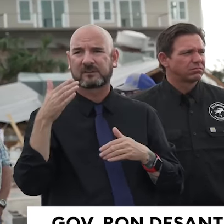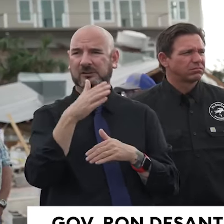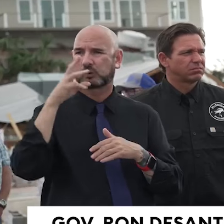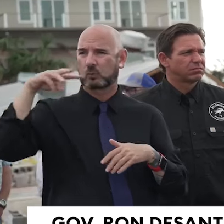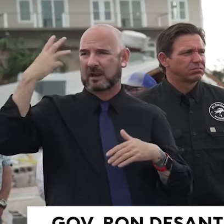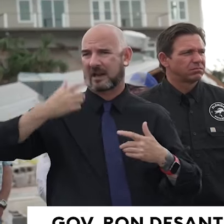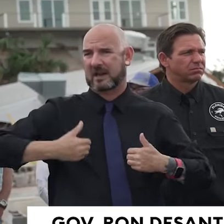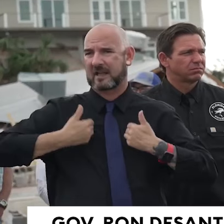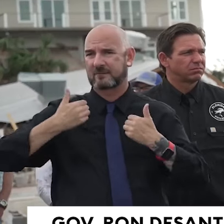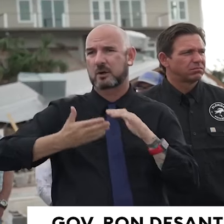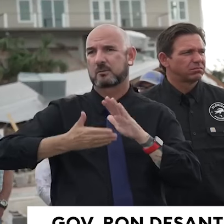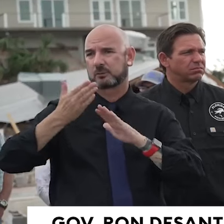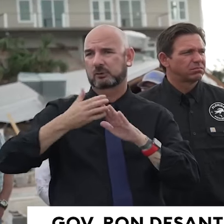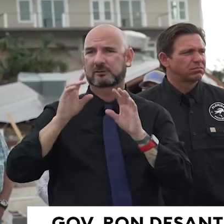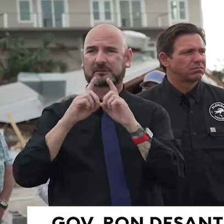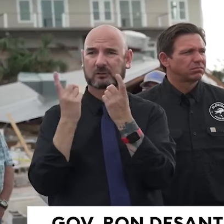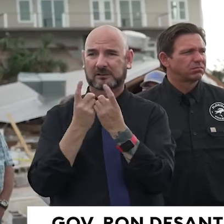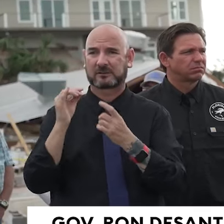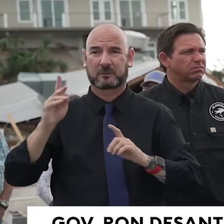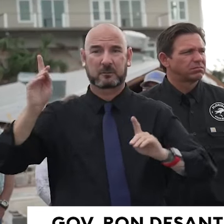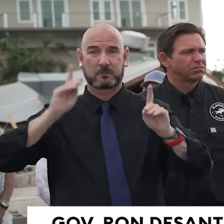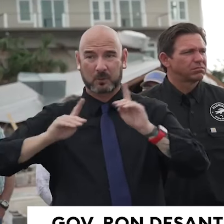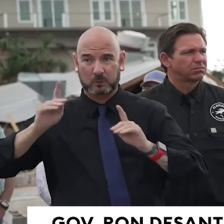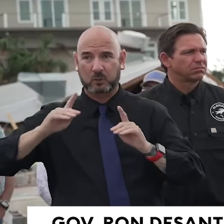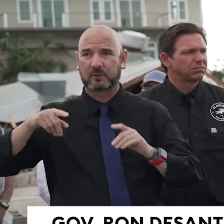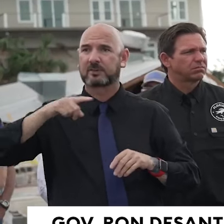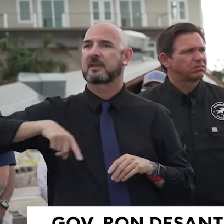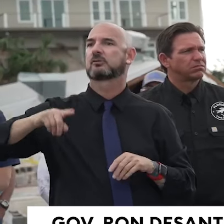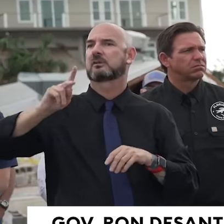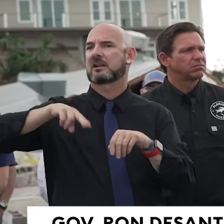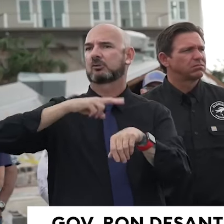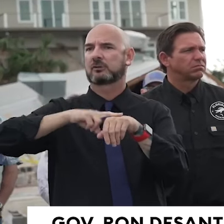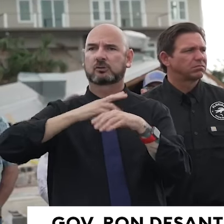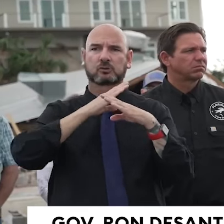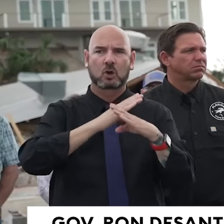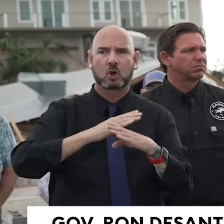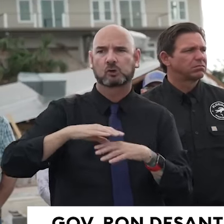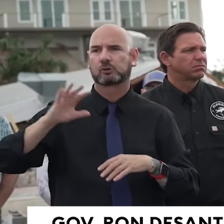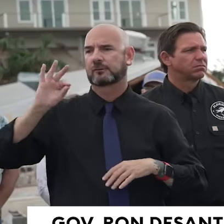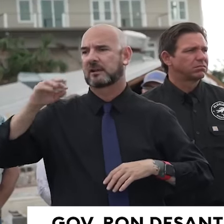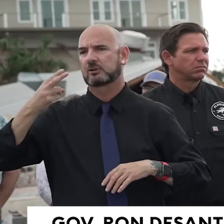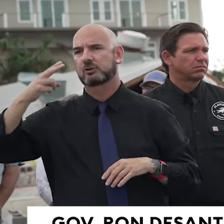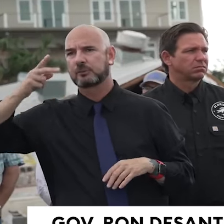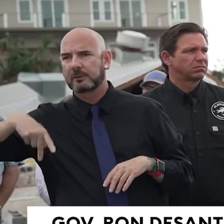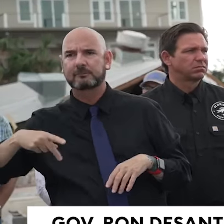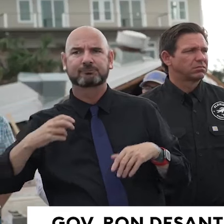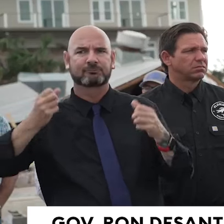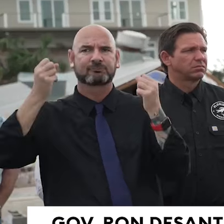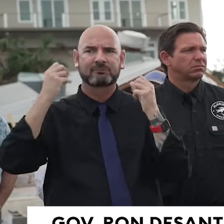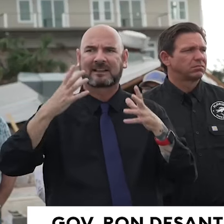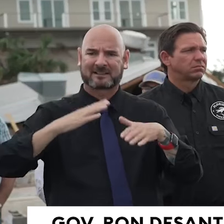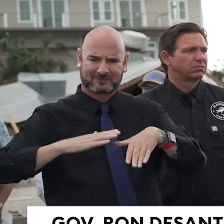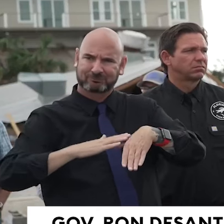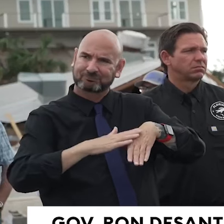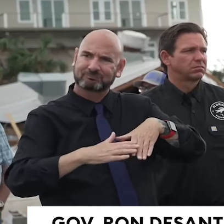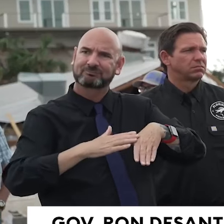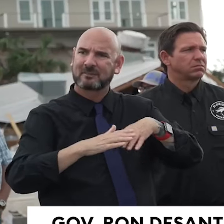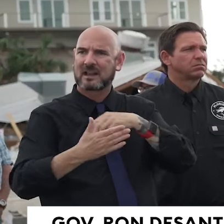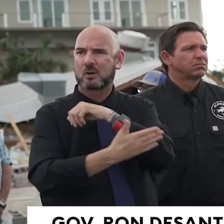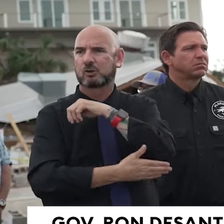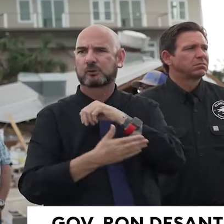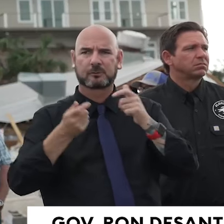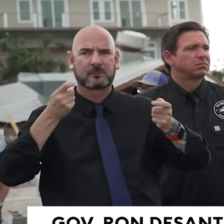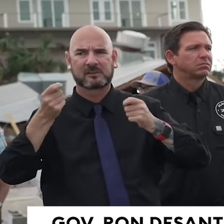National Guard, Florida Highway Patrol, Major, I see you back there, and the many Palm Beach counties here, incident management team, all of those first responders